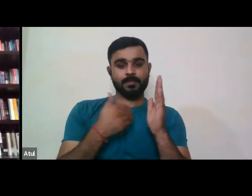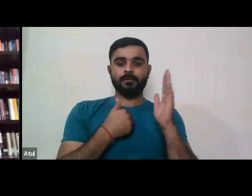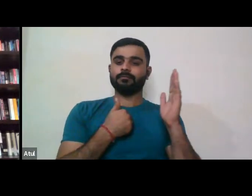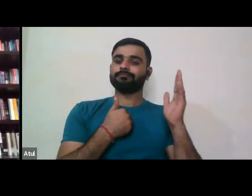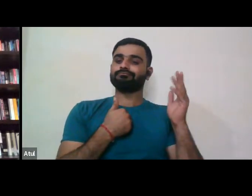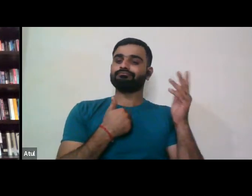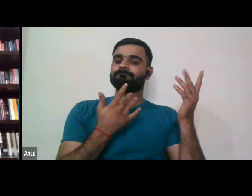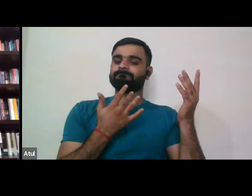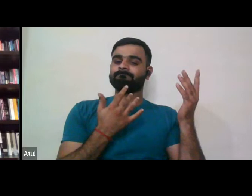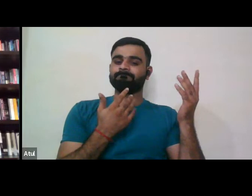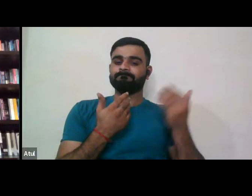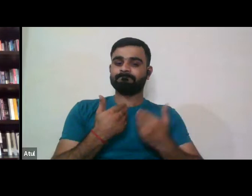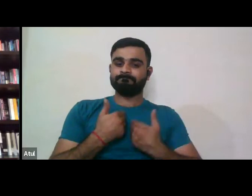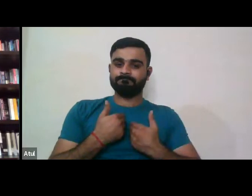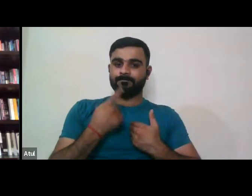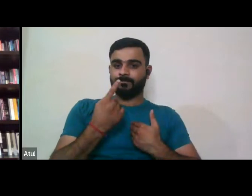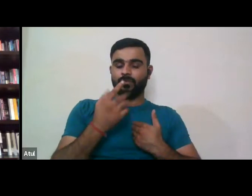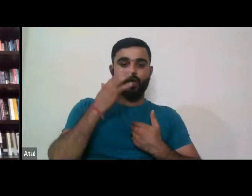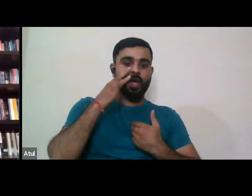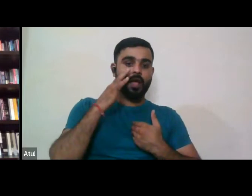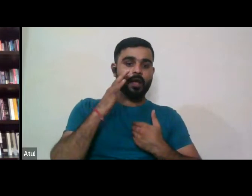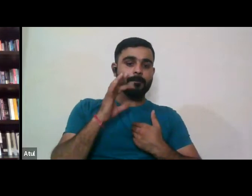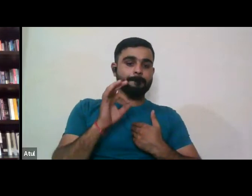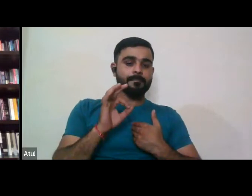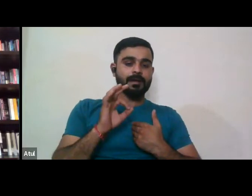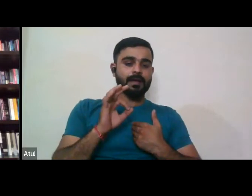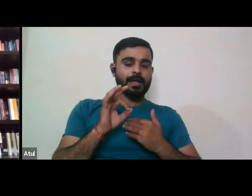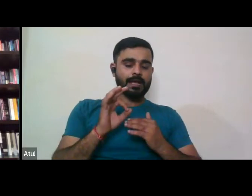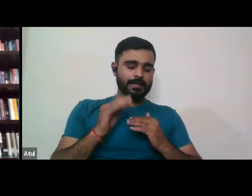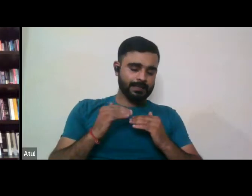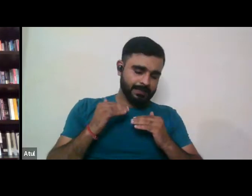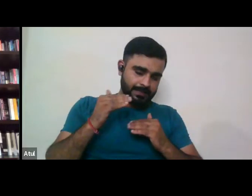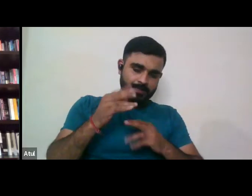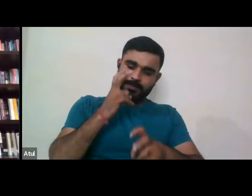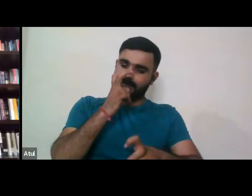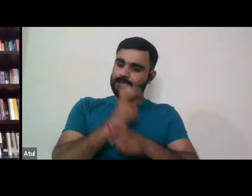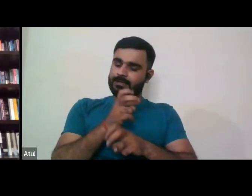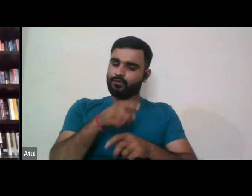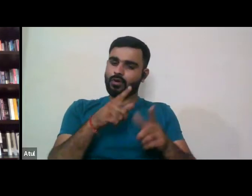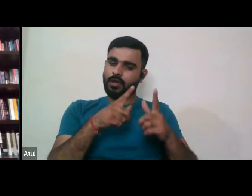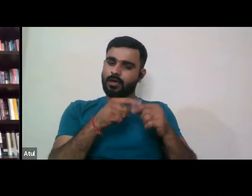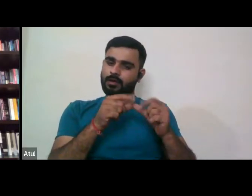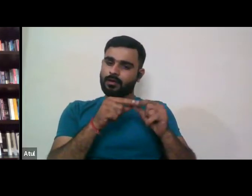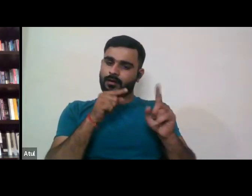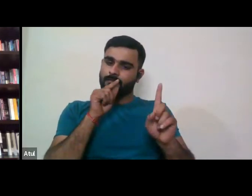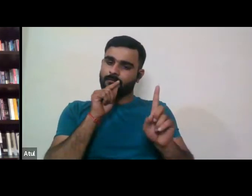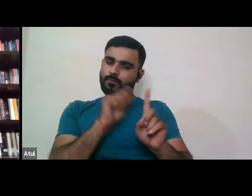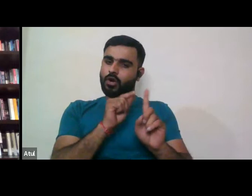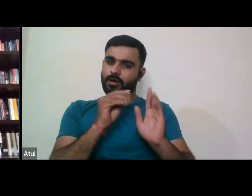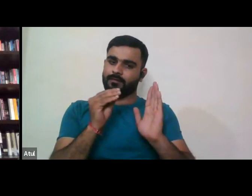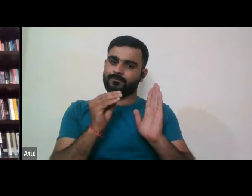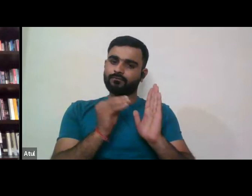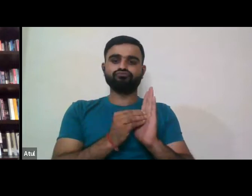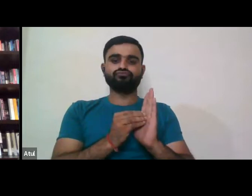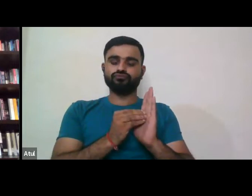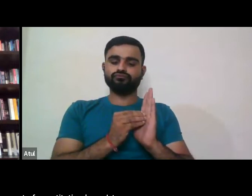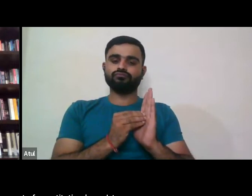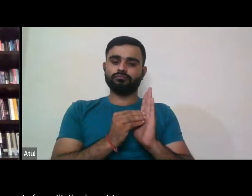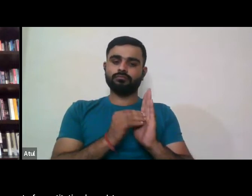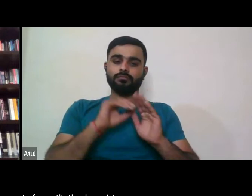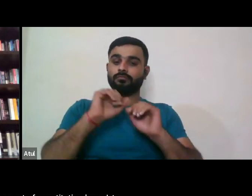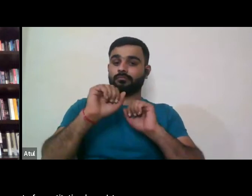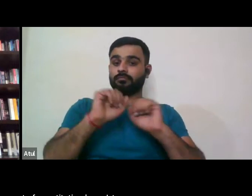is one of the most hard-hitting data points that you have.